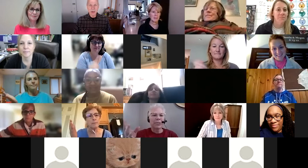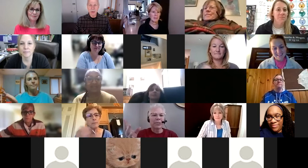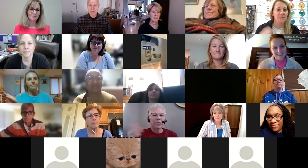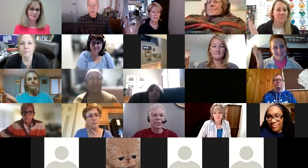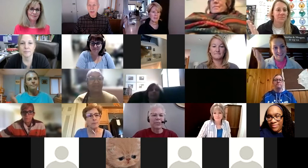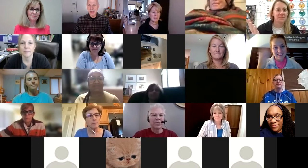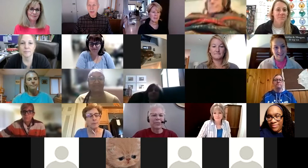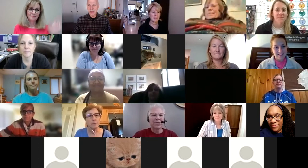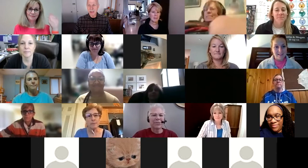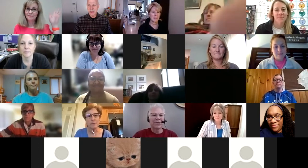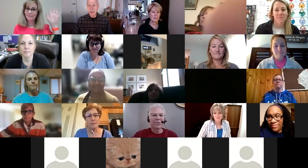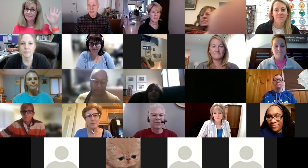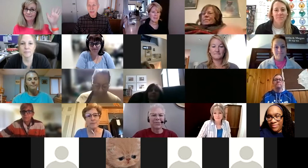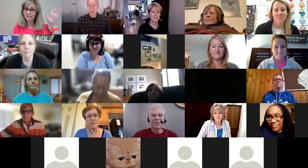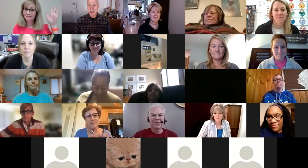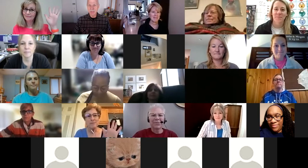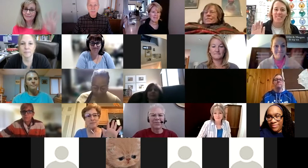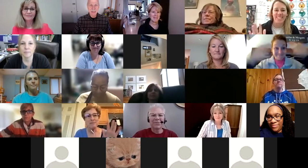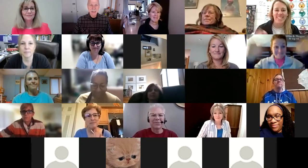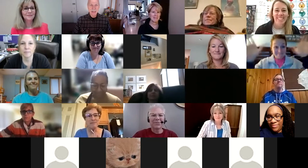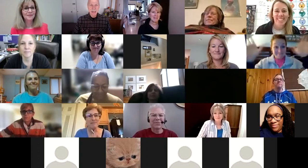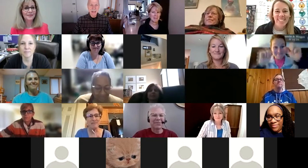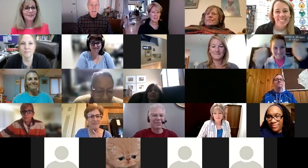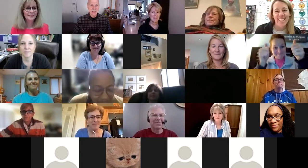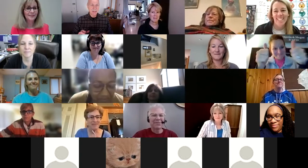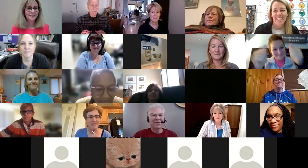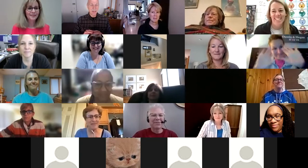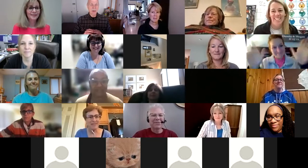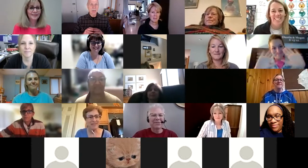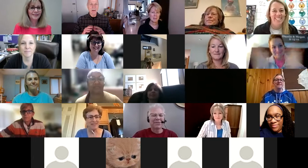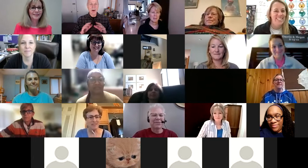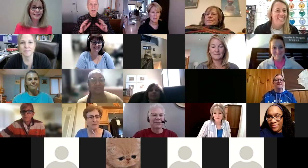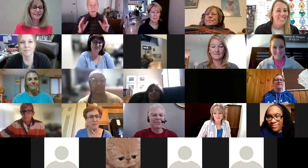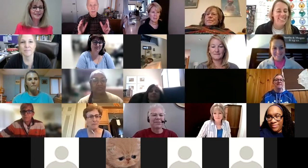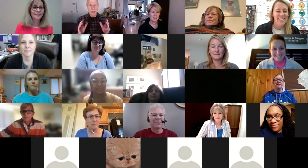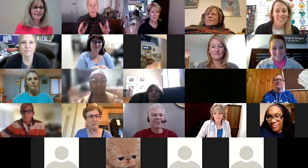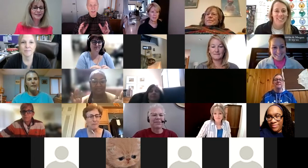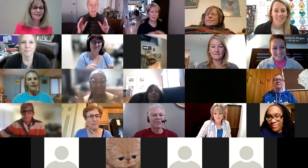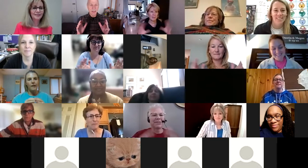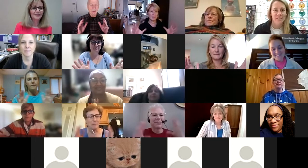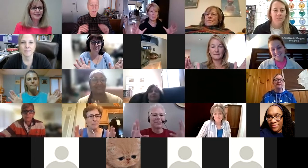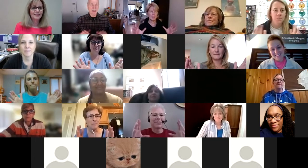Stoltenberg, who is the Director of Certification. And this is a video about our new book, Color Writing.